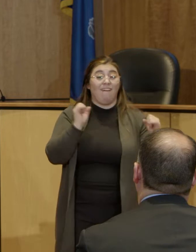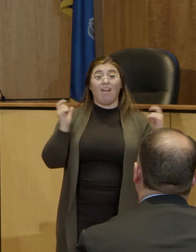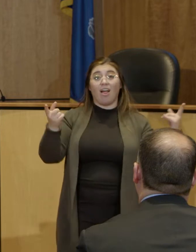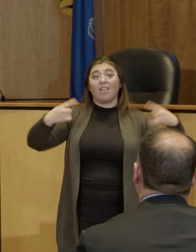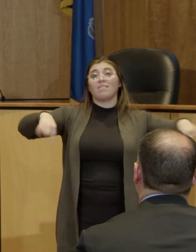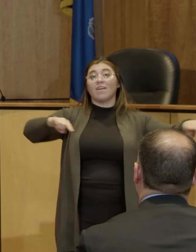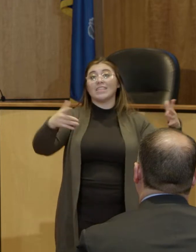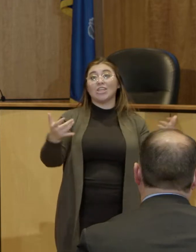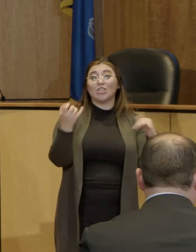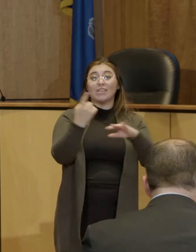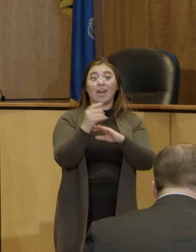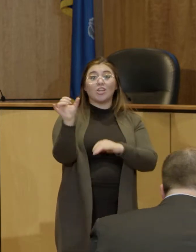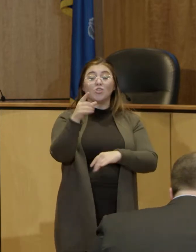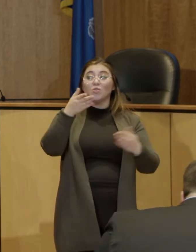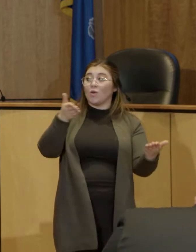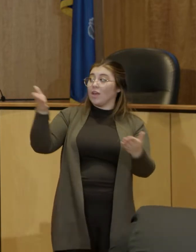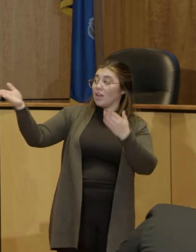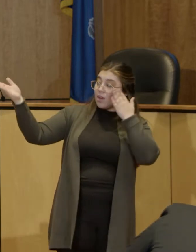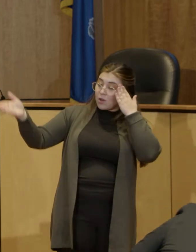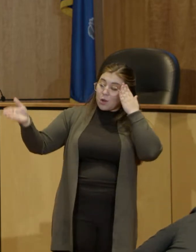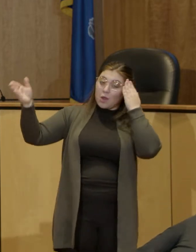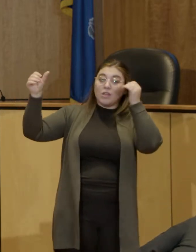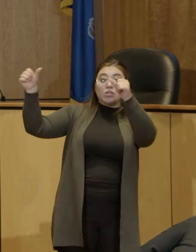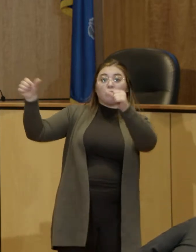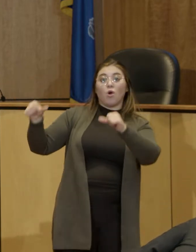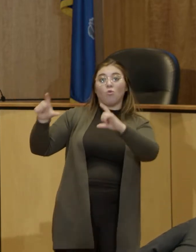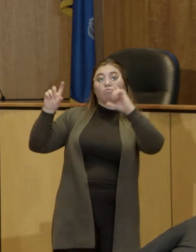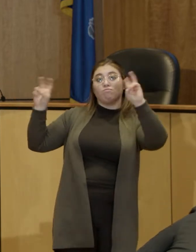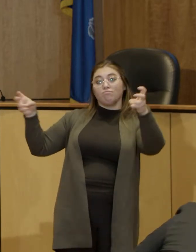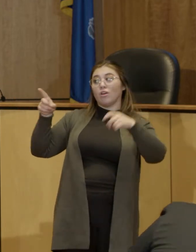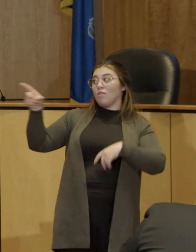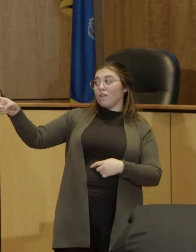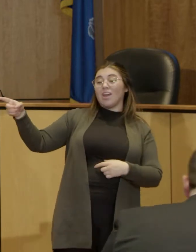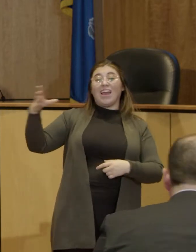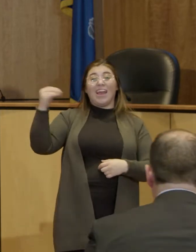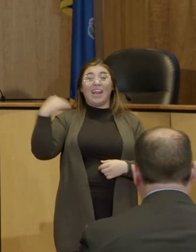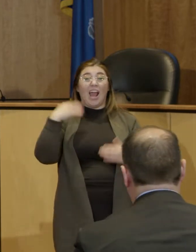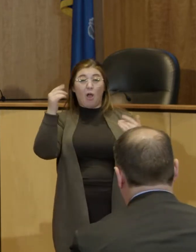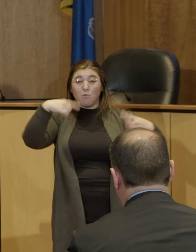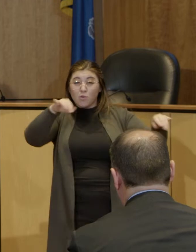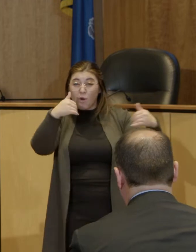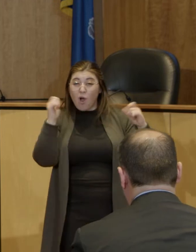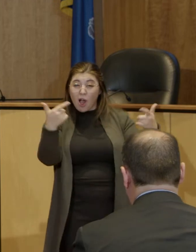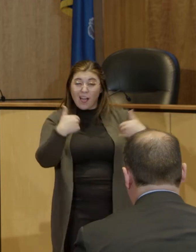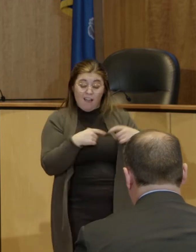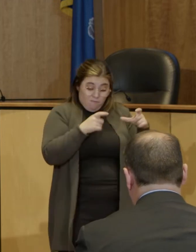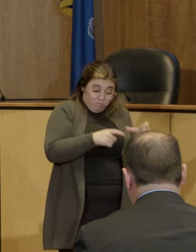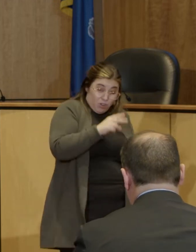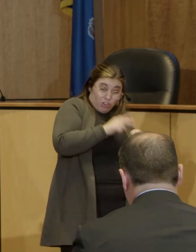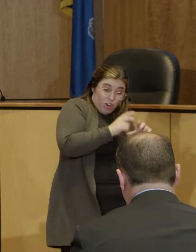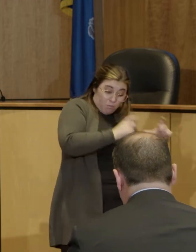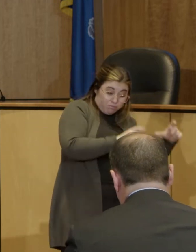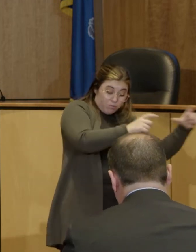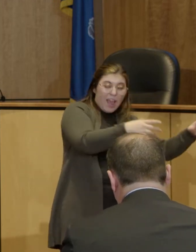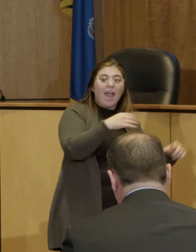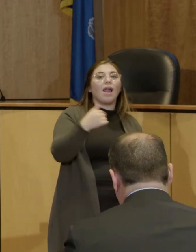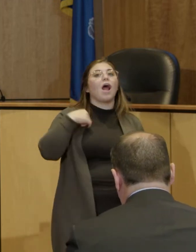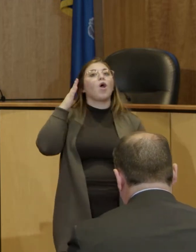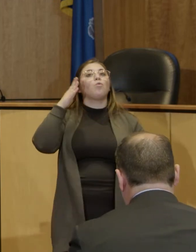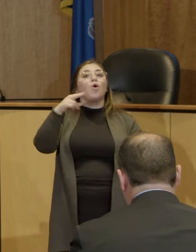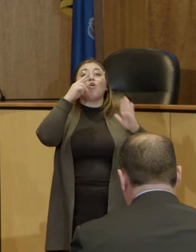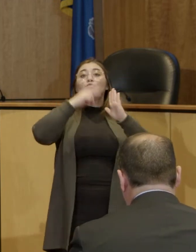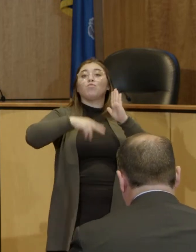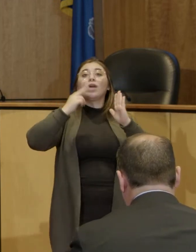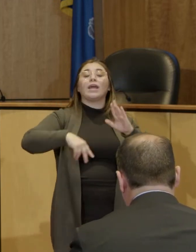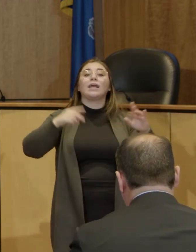us here. So it is here on this card right here, and I hope you all have a card on your chairs, and I will just read the